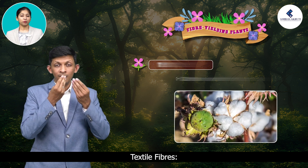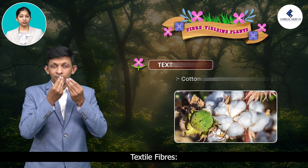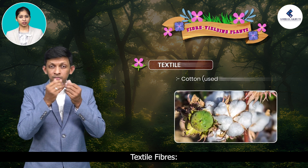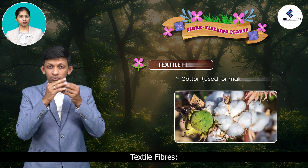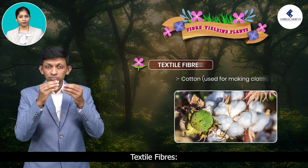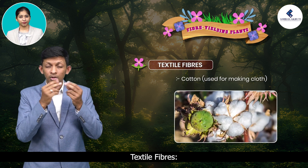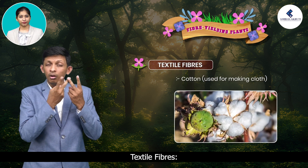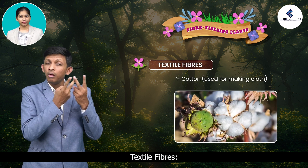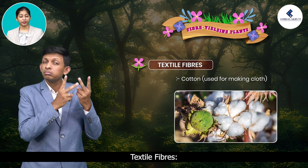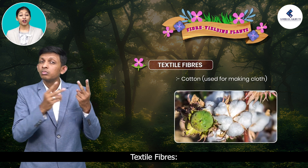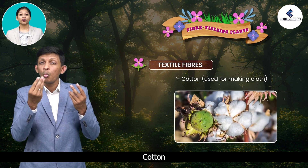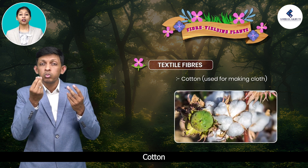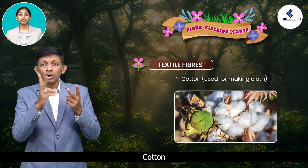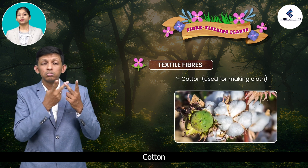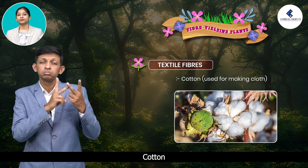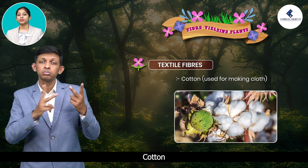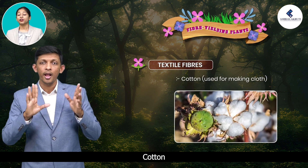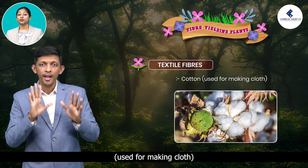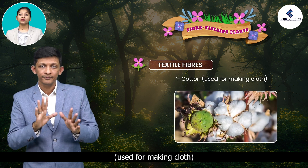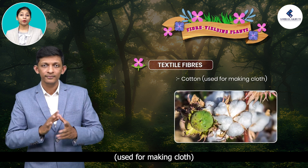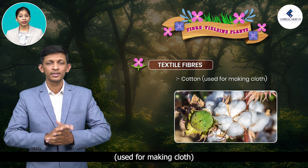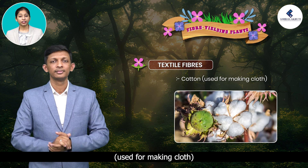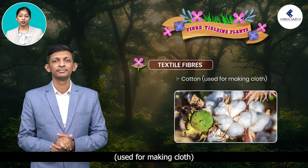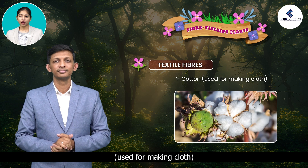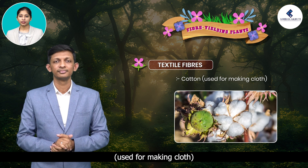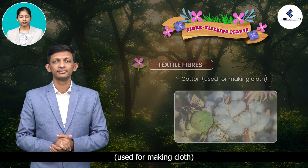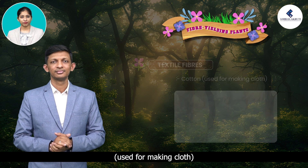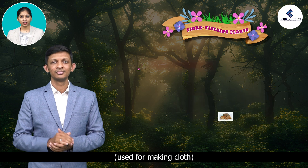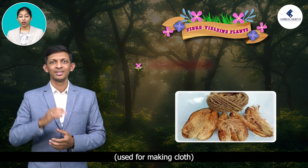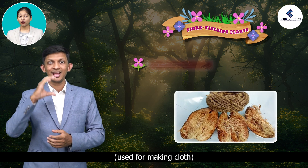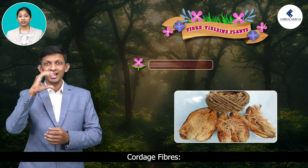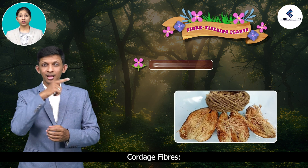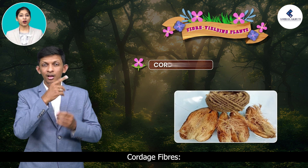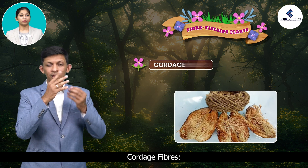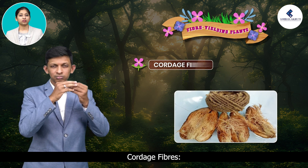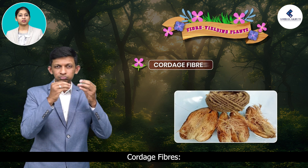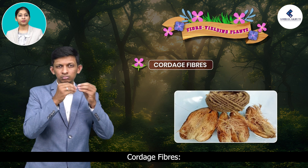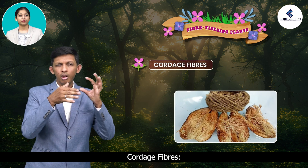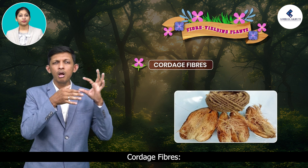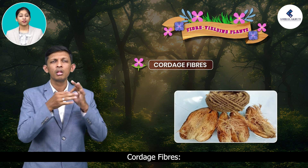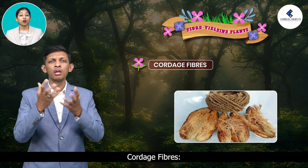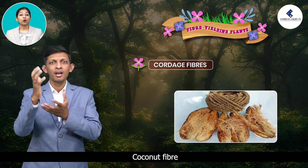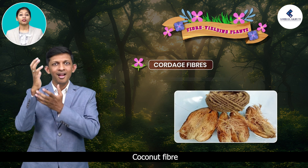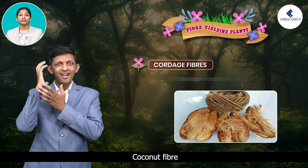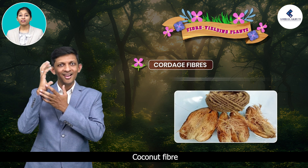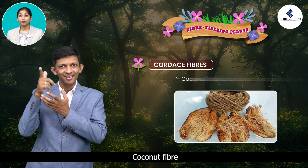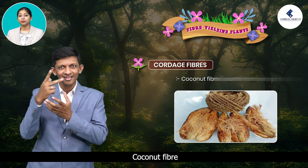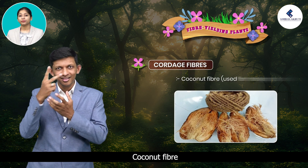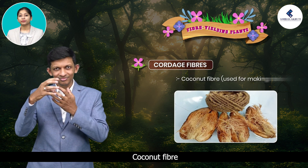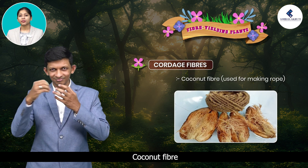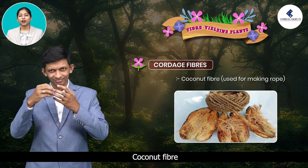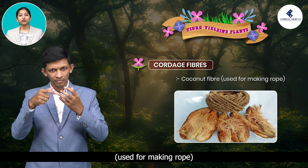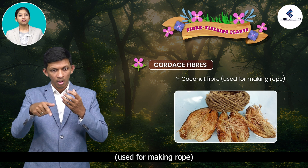textile fibers, cotton, used for making cloth; cottage fibers, coconut